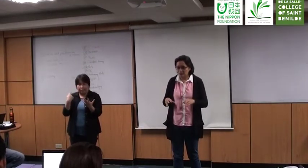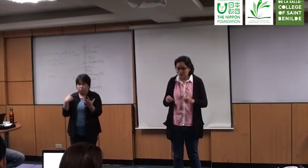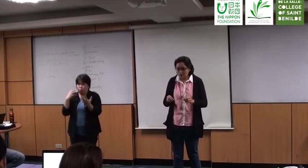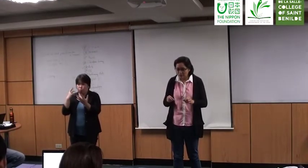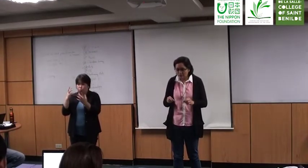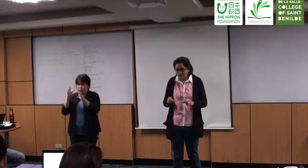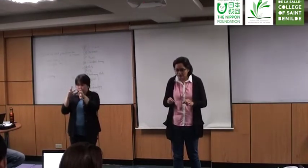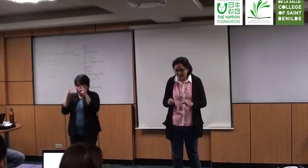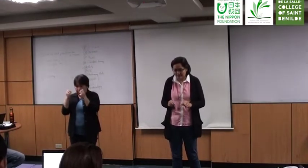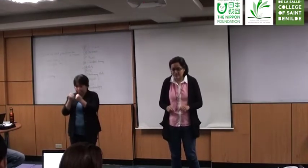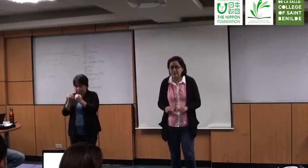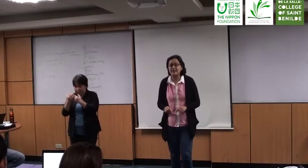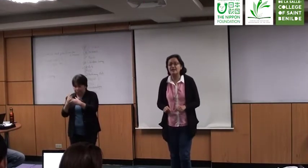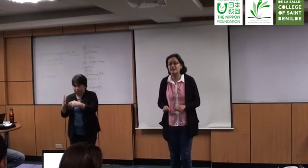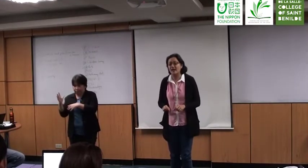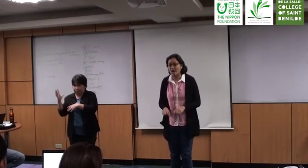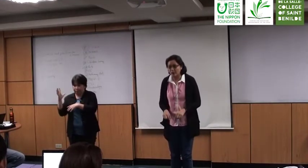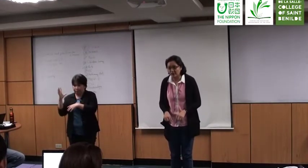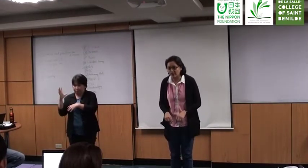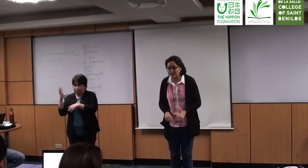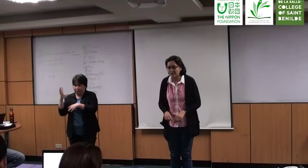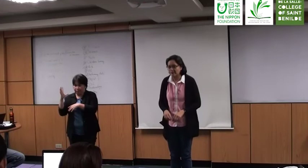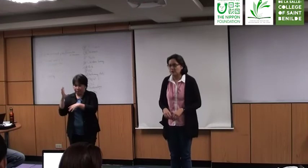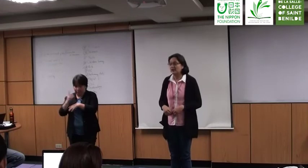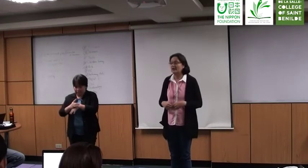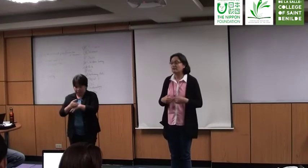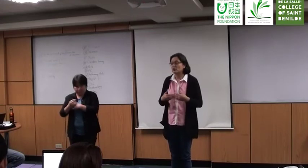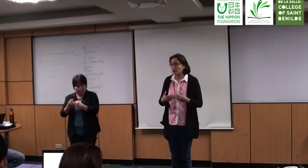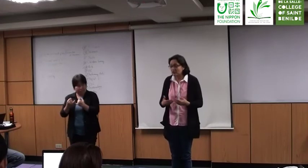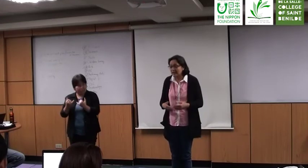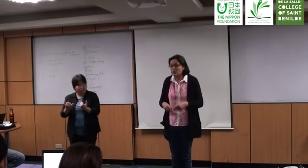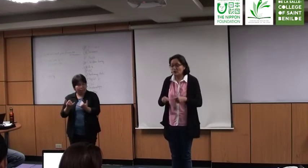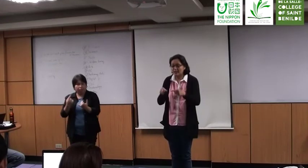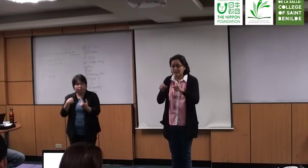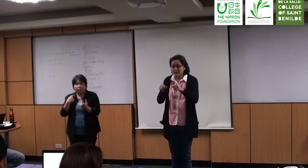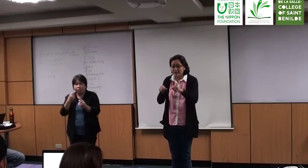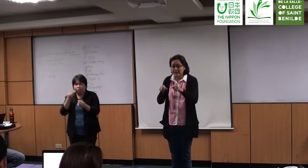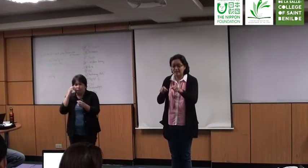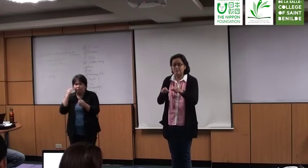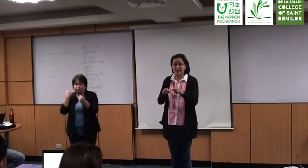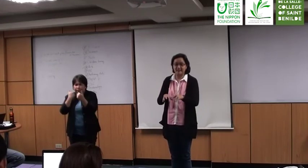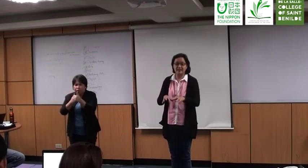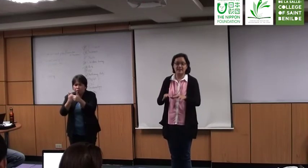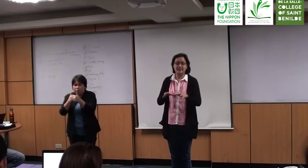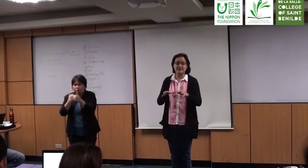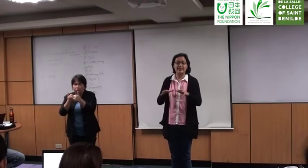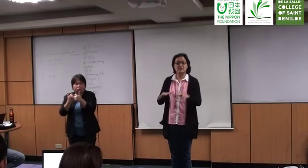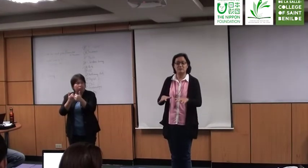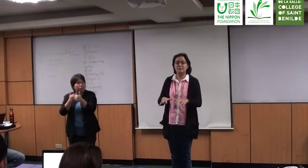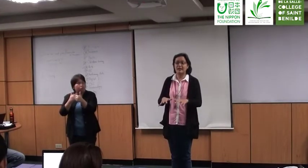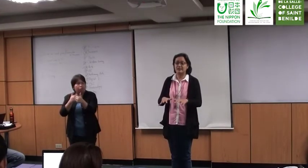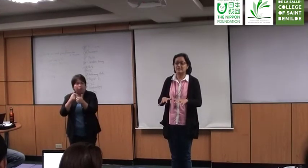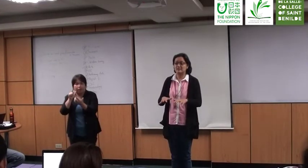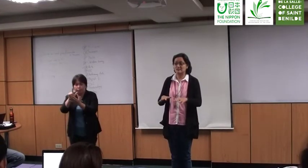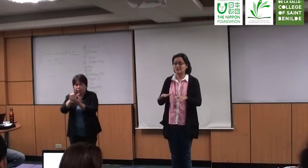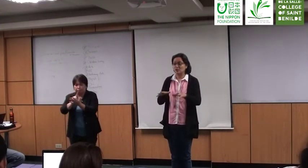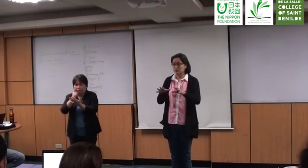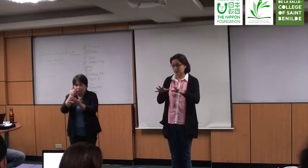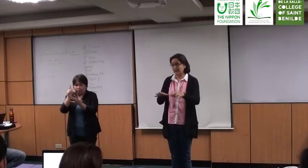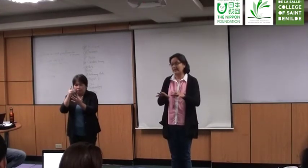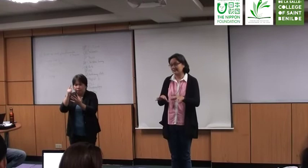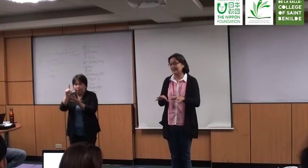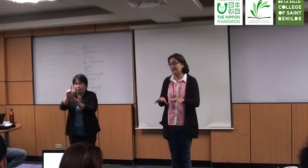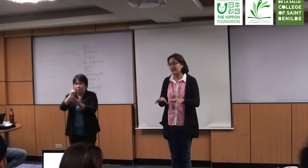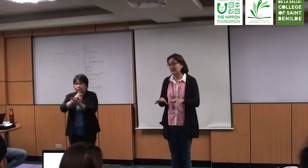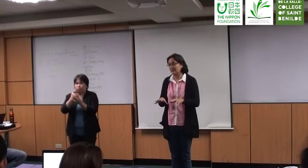work at this particular hour, we have to continually expanding the lesson plans